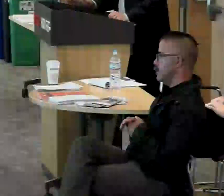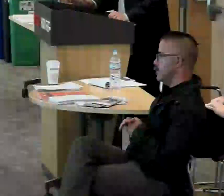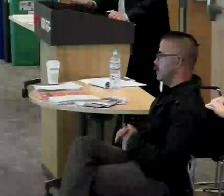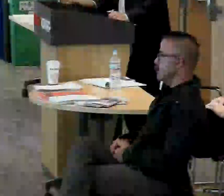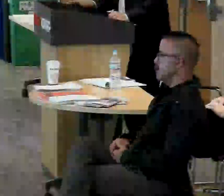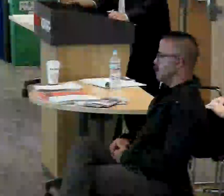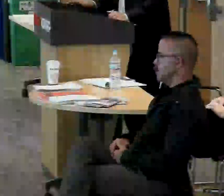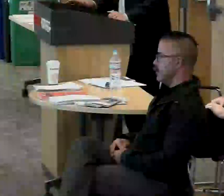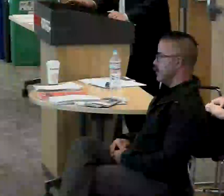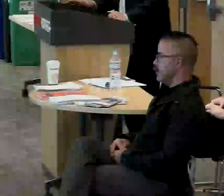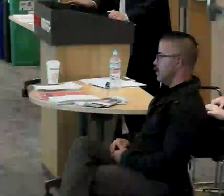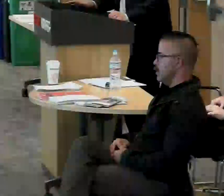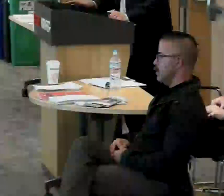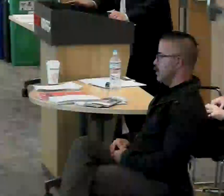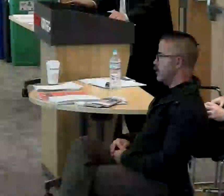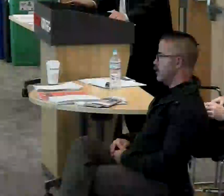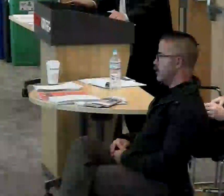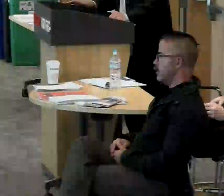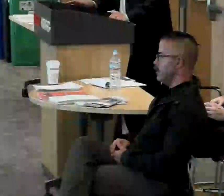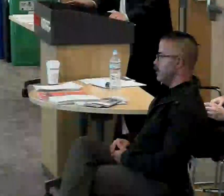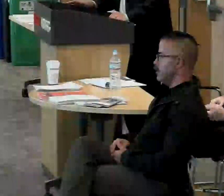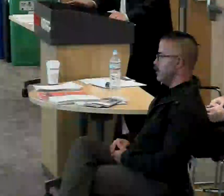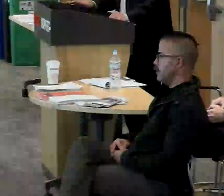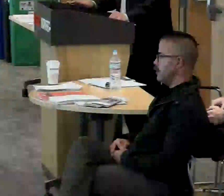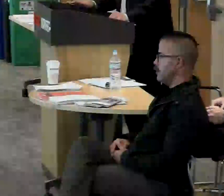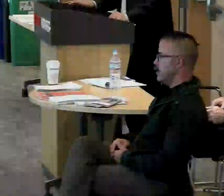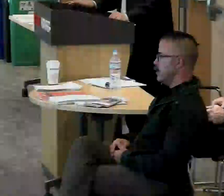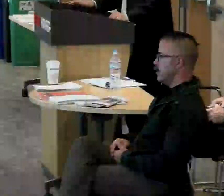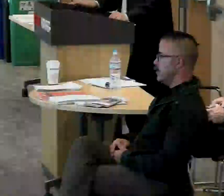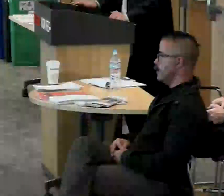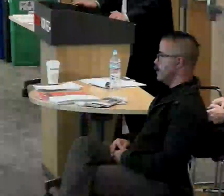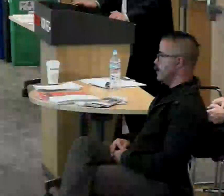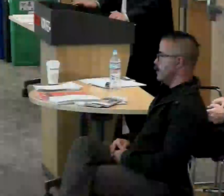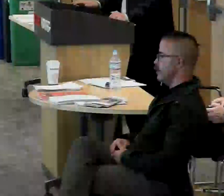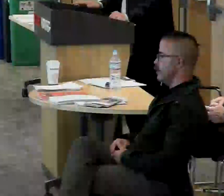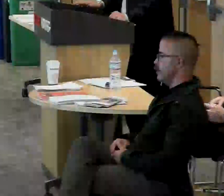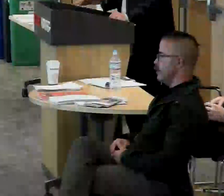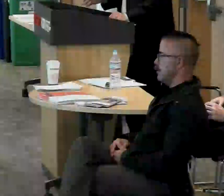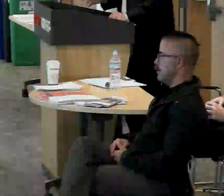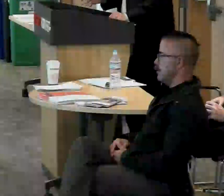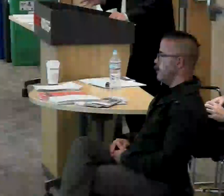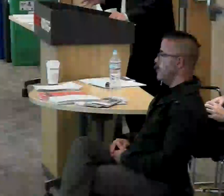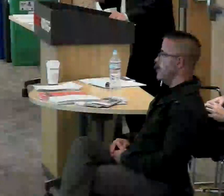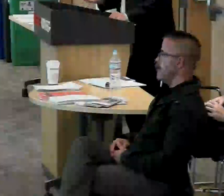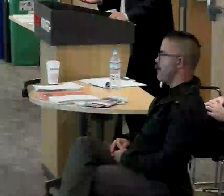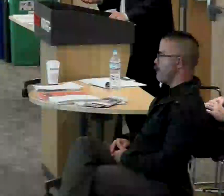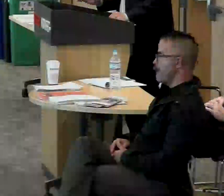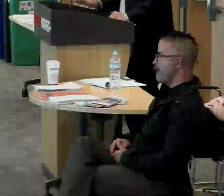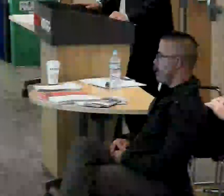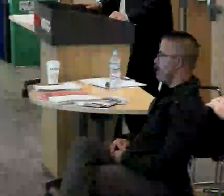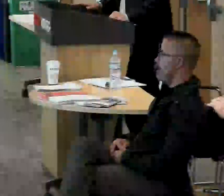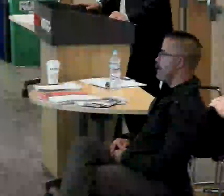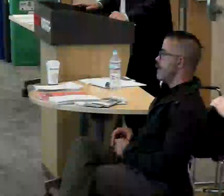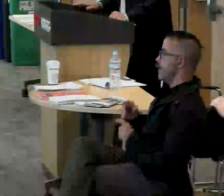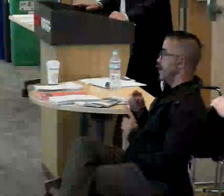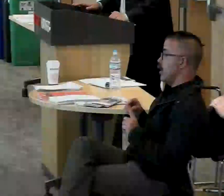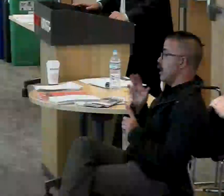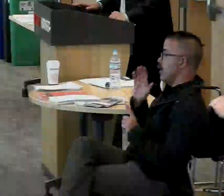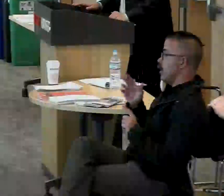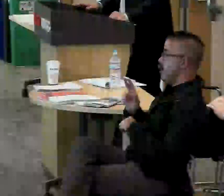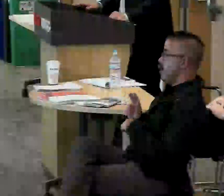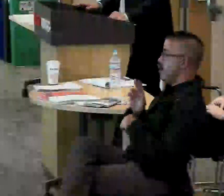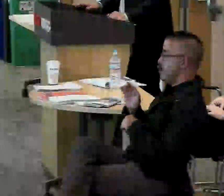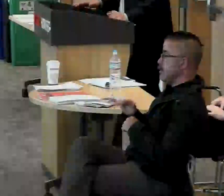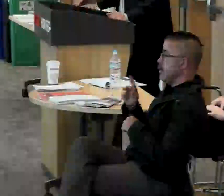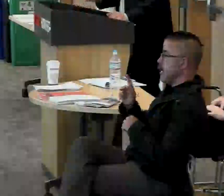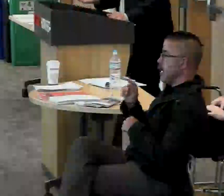savings account, save for unexpected expenses. They're more likely to use bank tellers and prepaid cards,